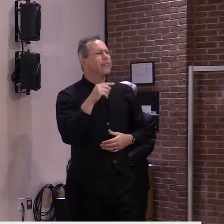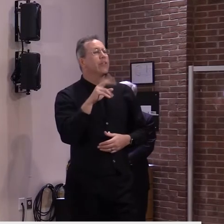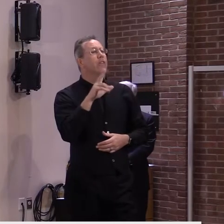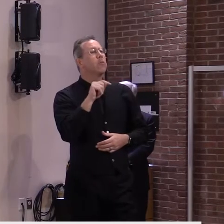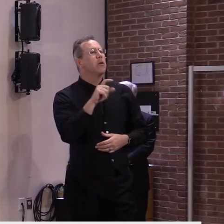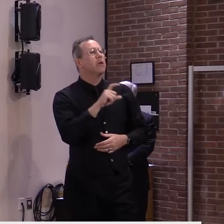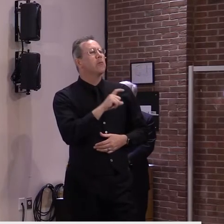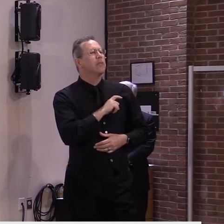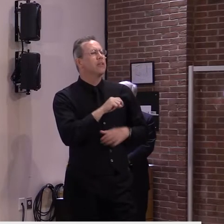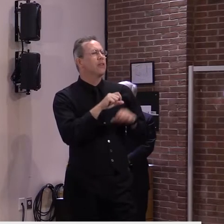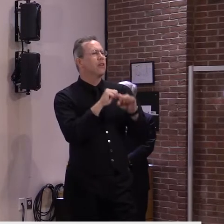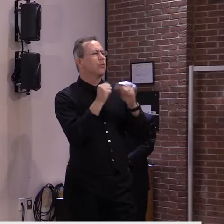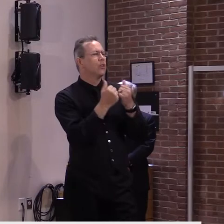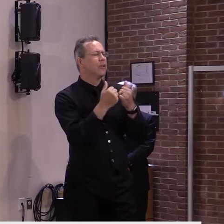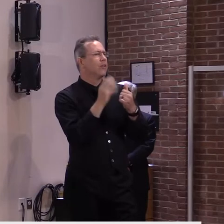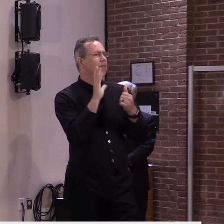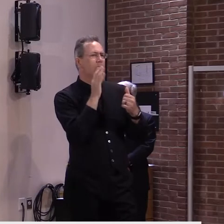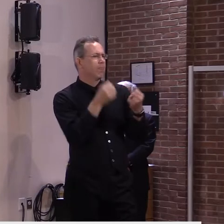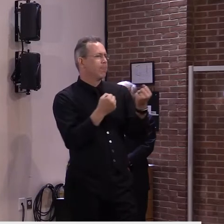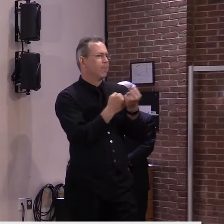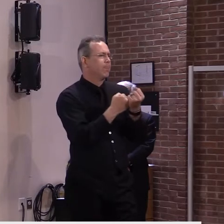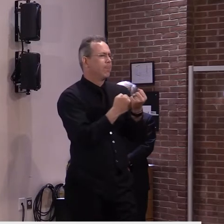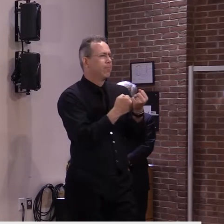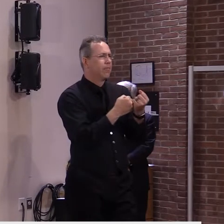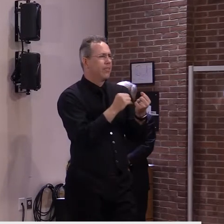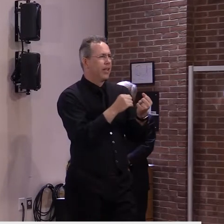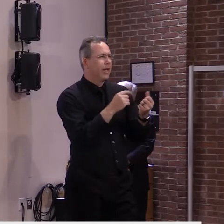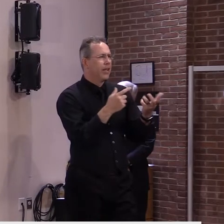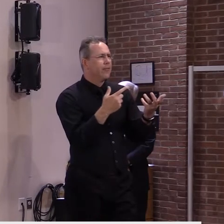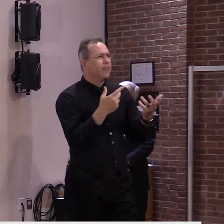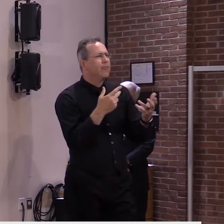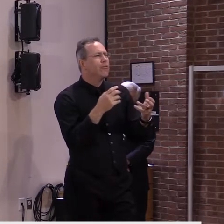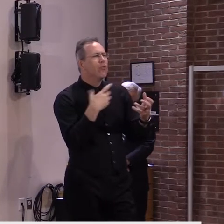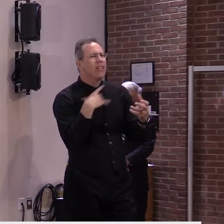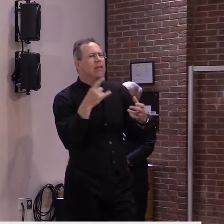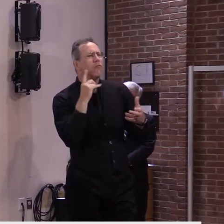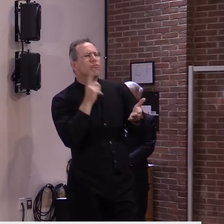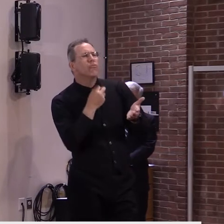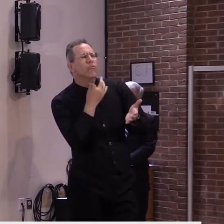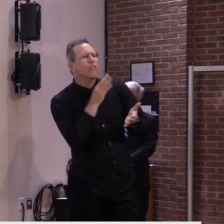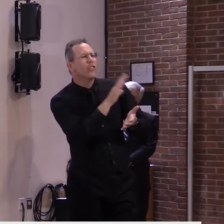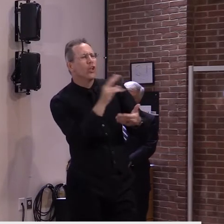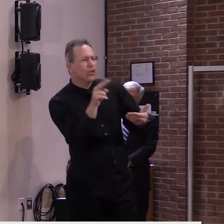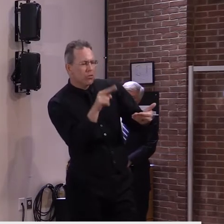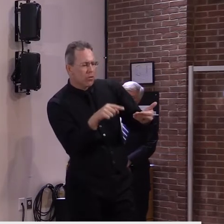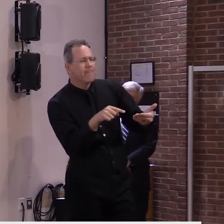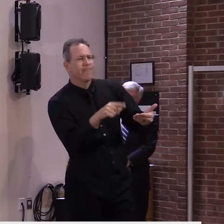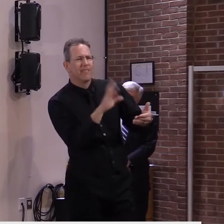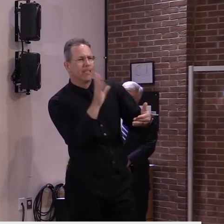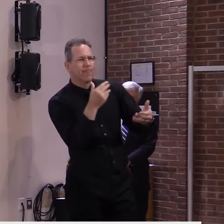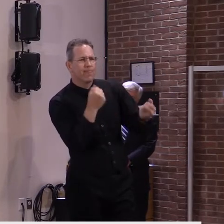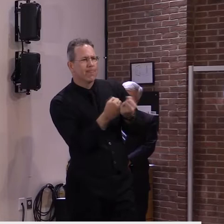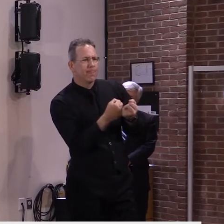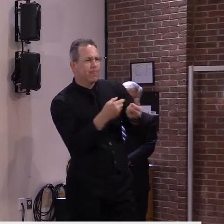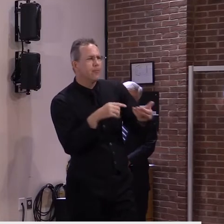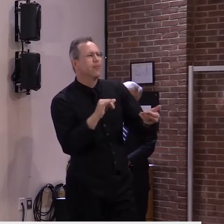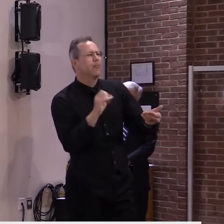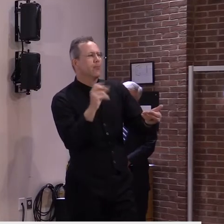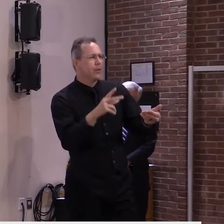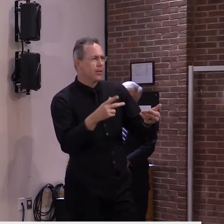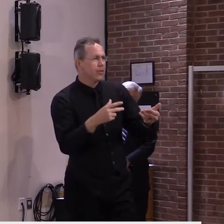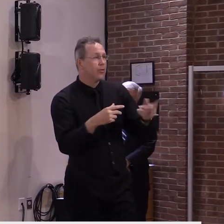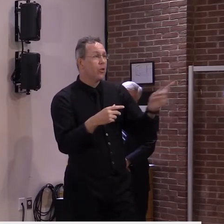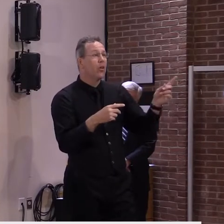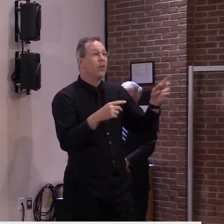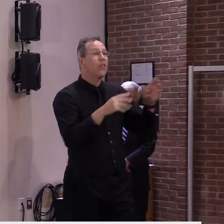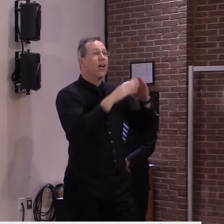quick look to see, and it appears to have had overwhelming support in the, at least in the House, and